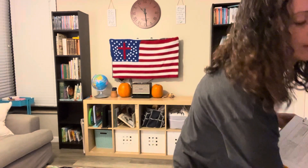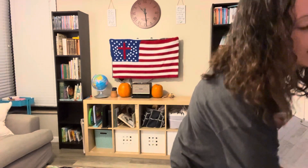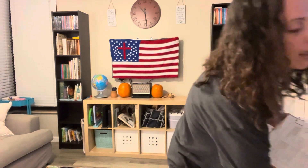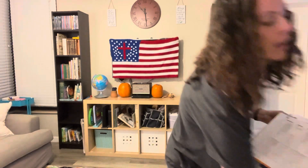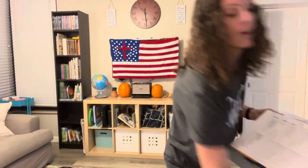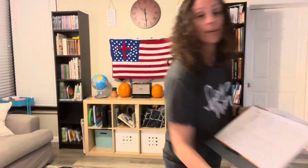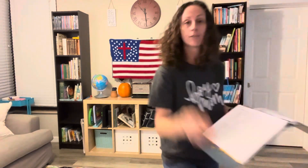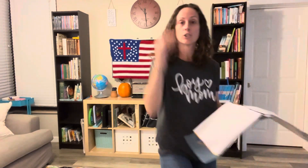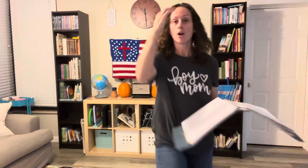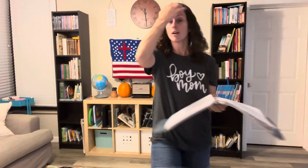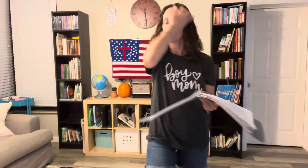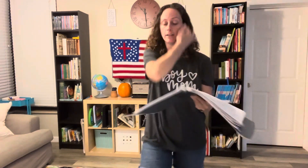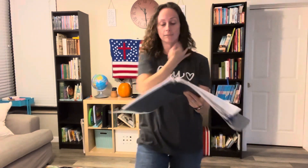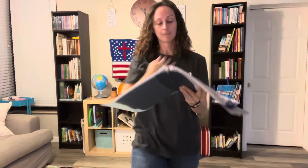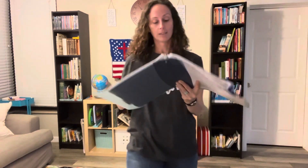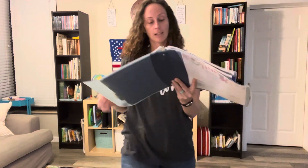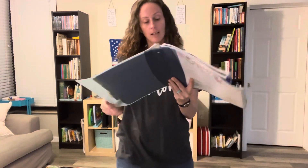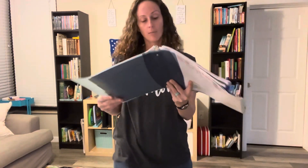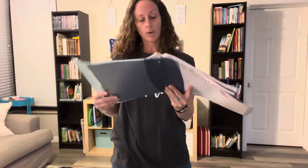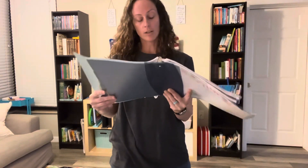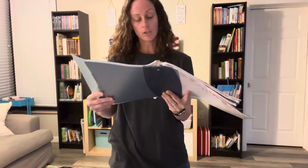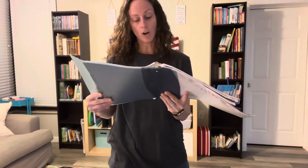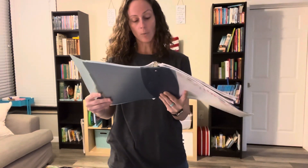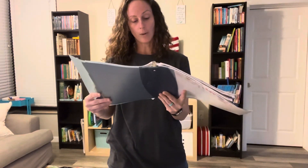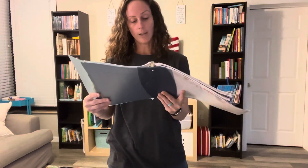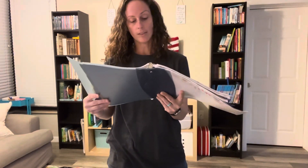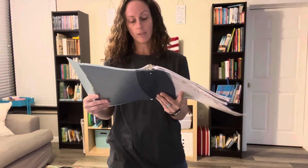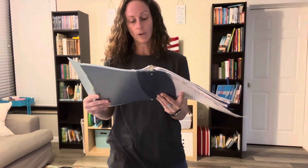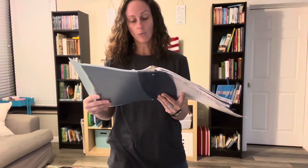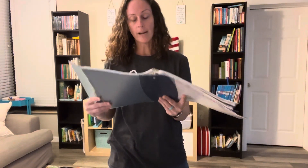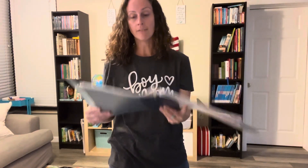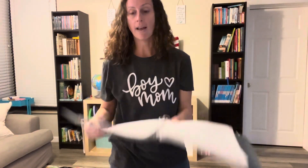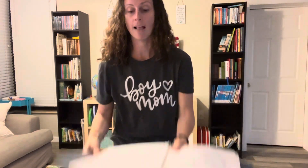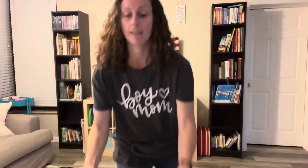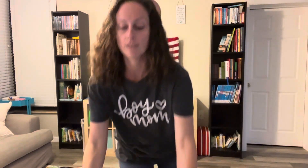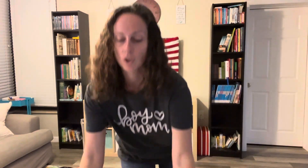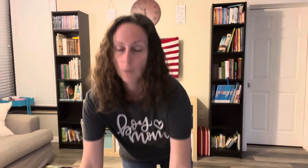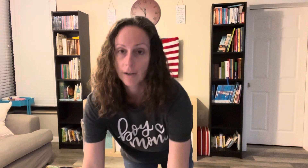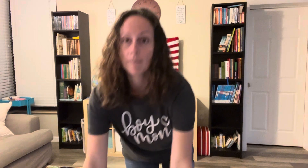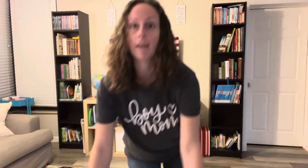all right, for geography, we're gonna start with the Great Valley. So we're gonna make,